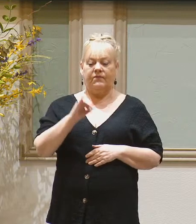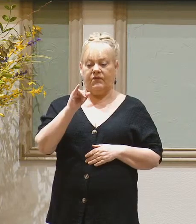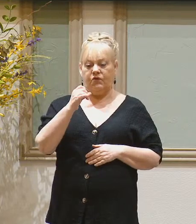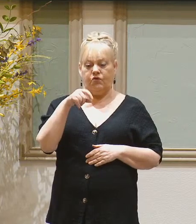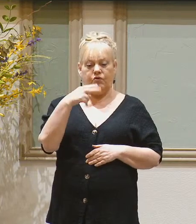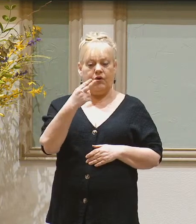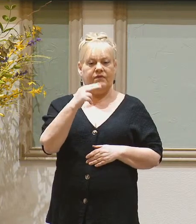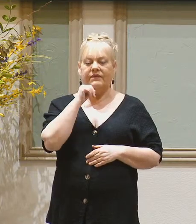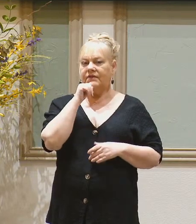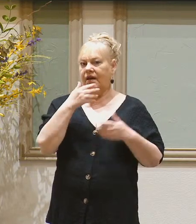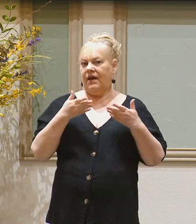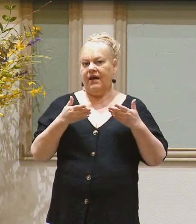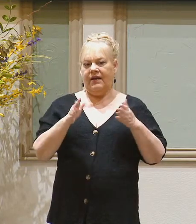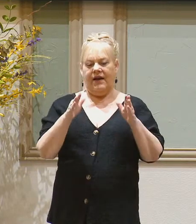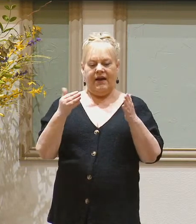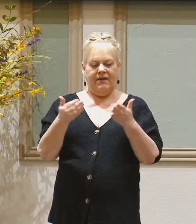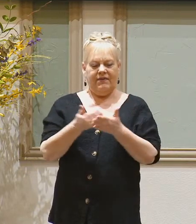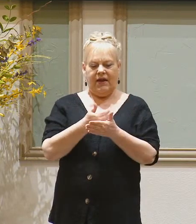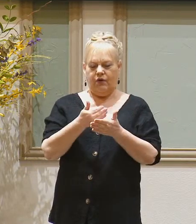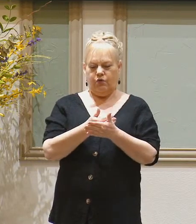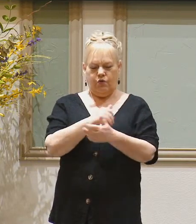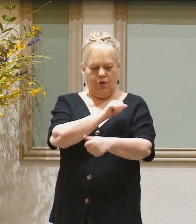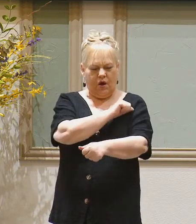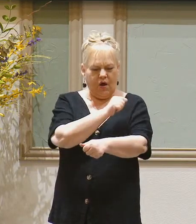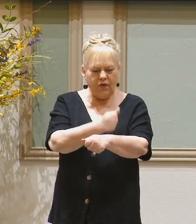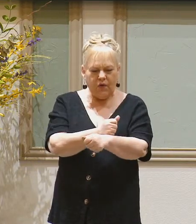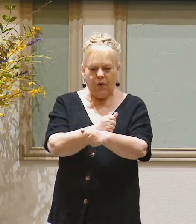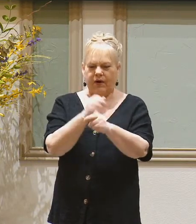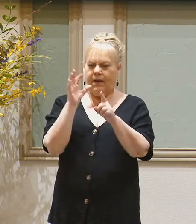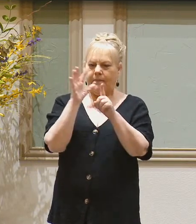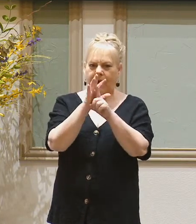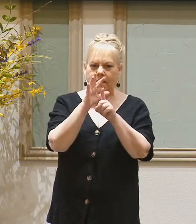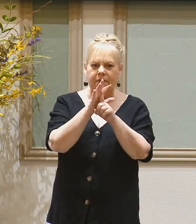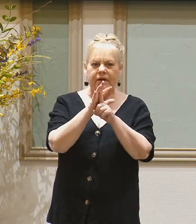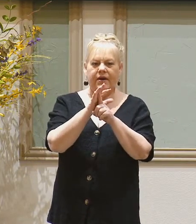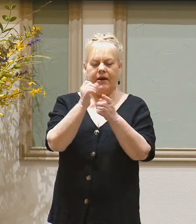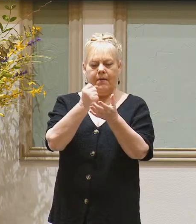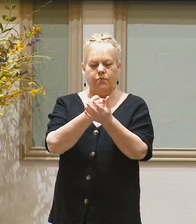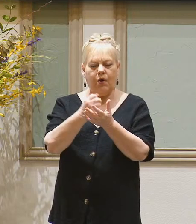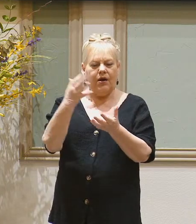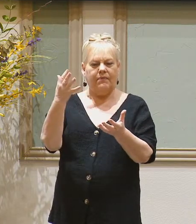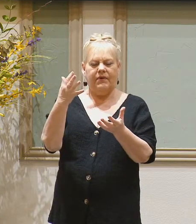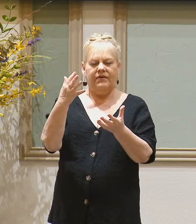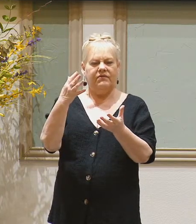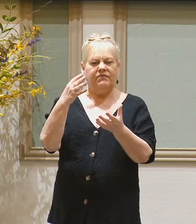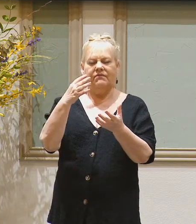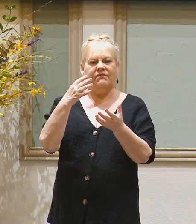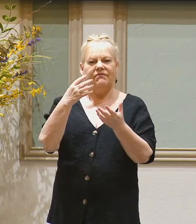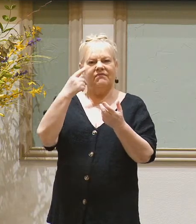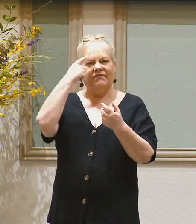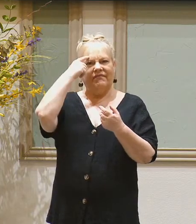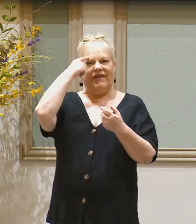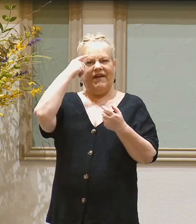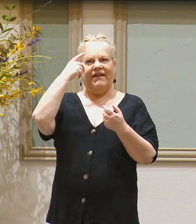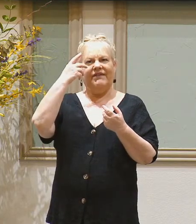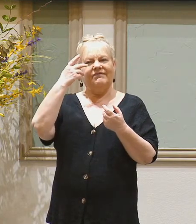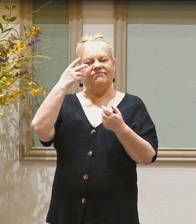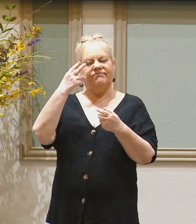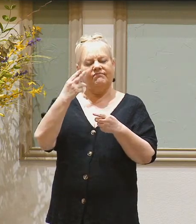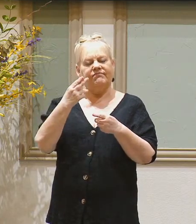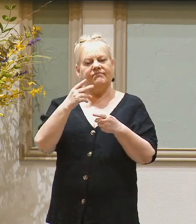Joseph does not allow this newfound authority and popularity and prosperity to go to his head. Instead, he acts